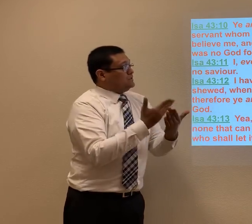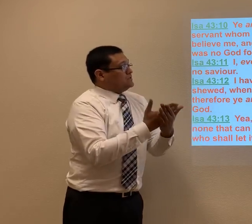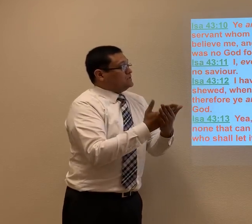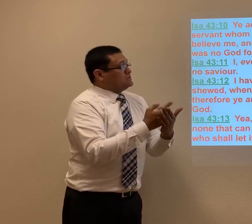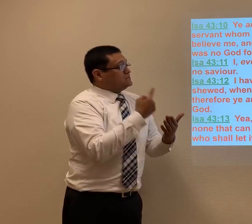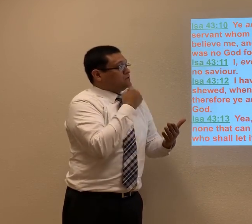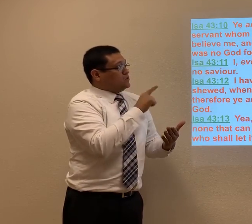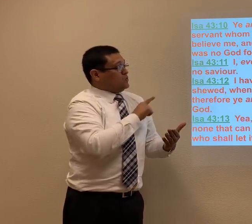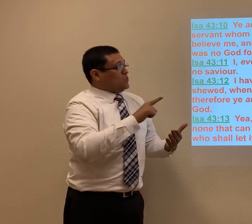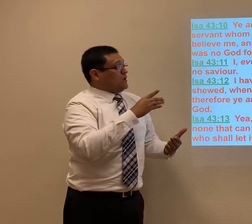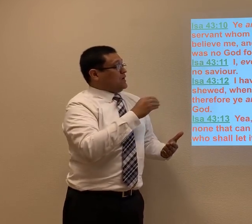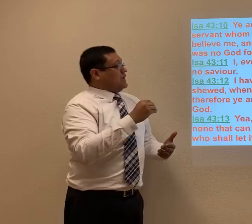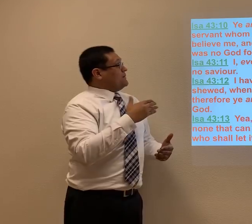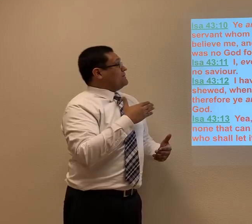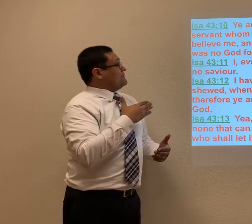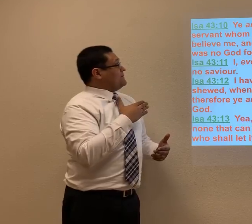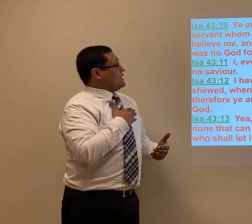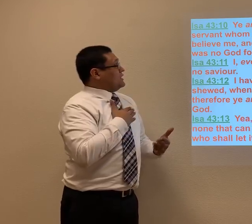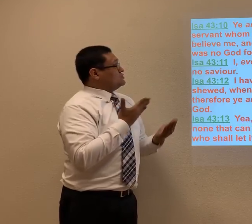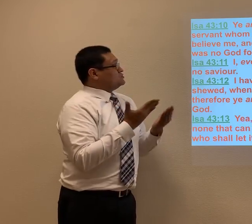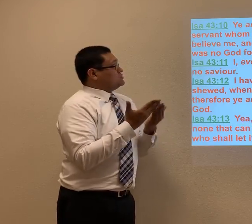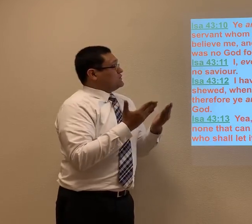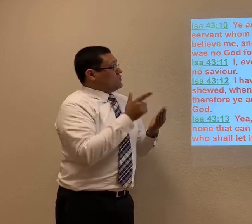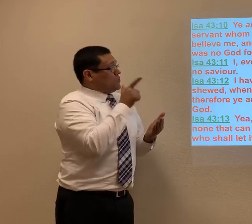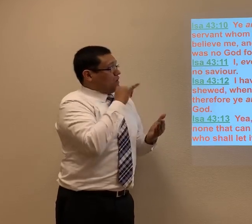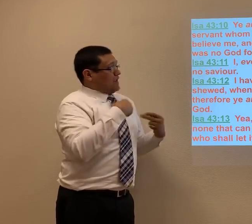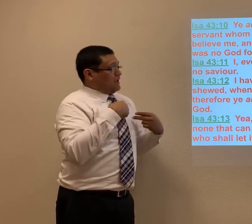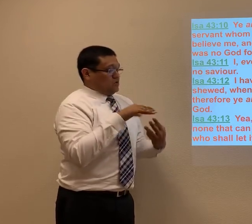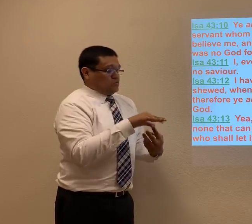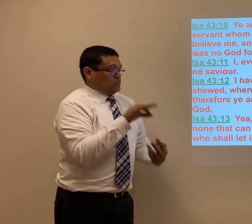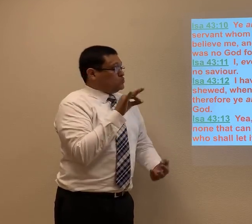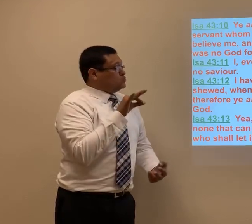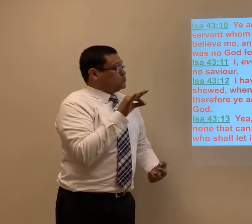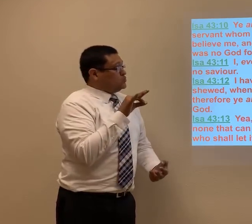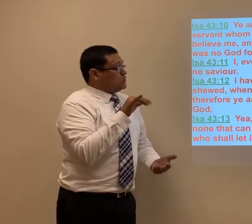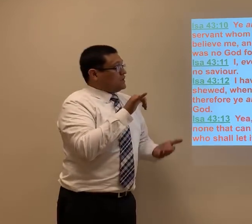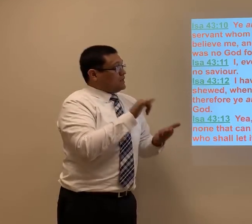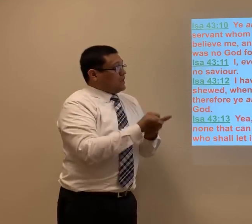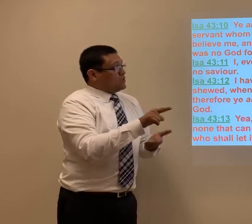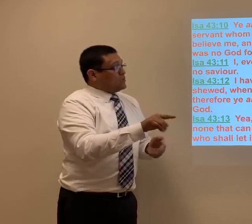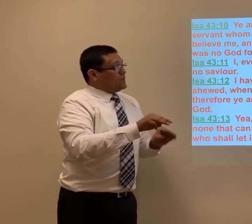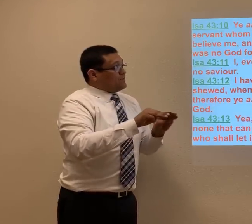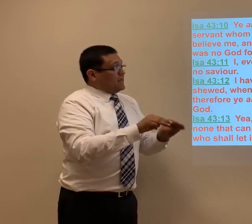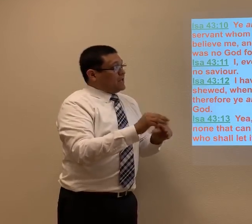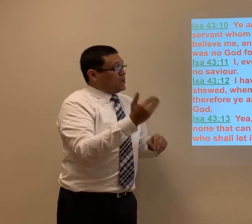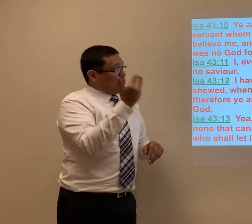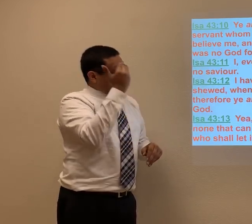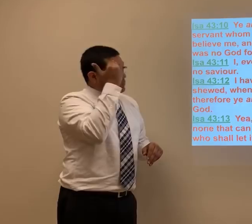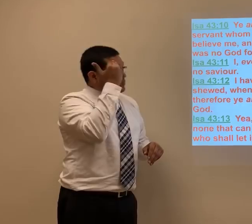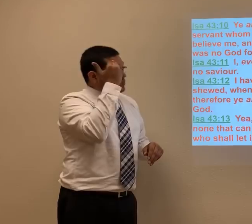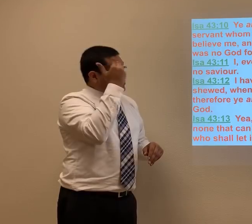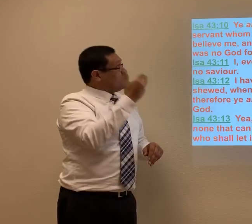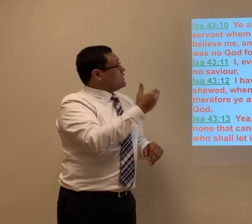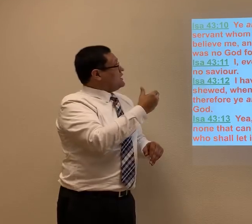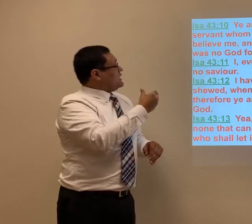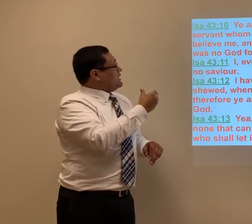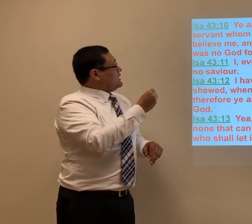says, ye are my witnesses, saith the Lord, and my servants whom I have chosen, that ye may